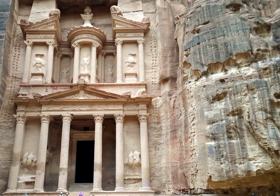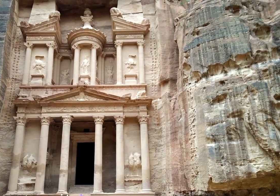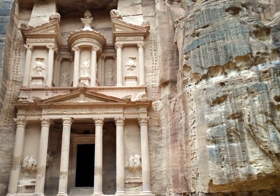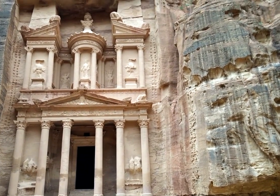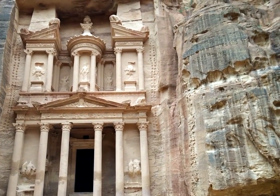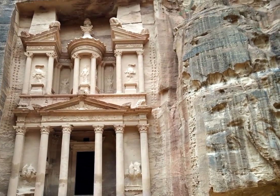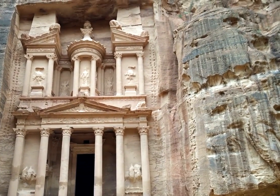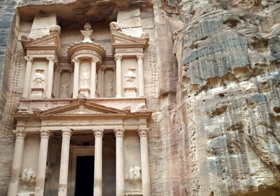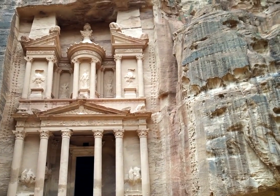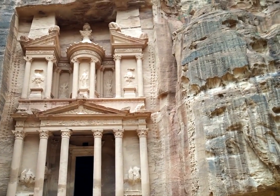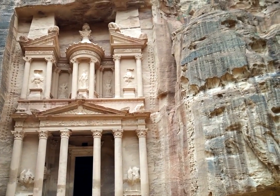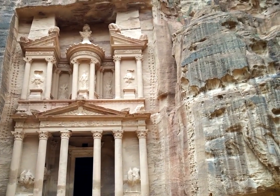armory, not the armory, the